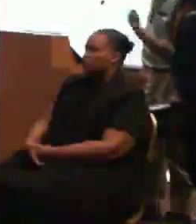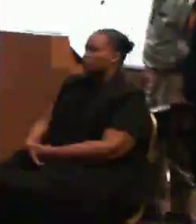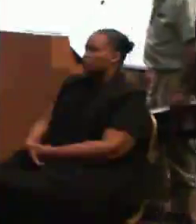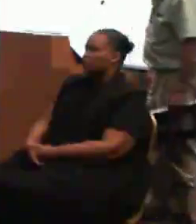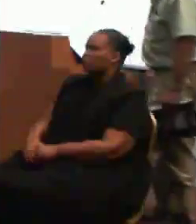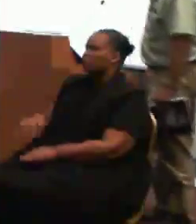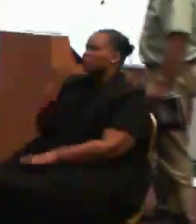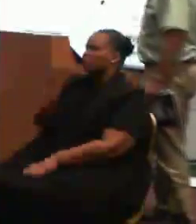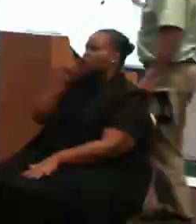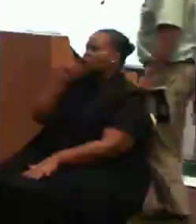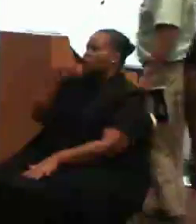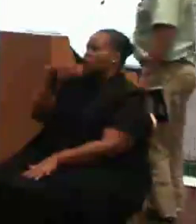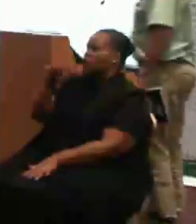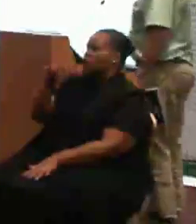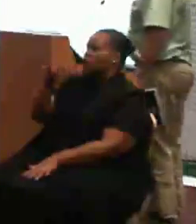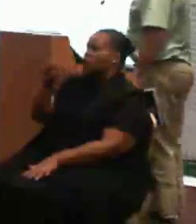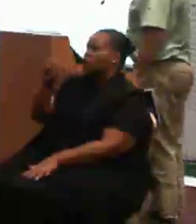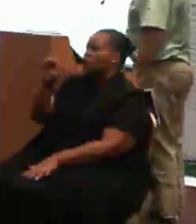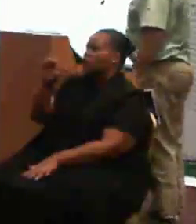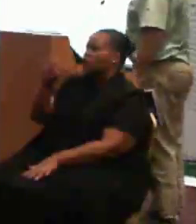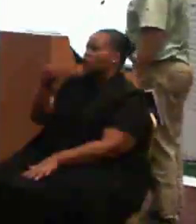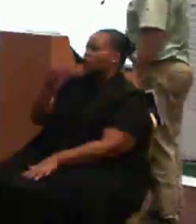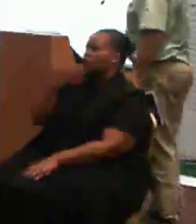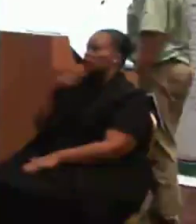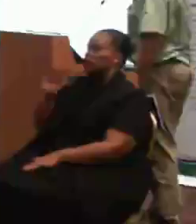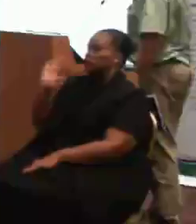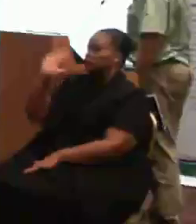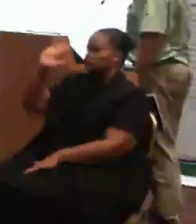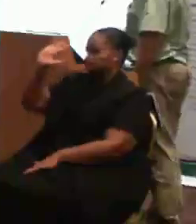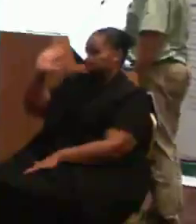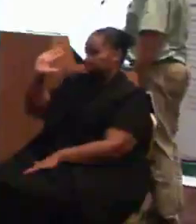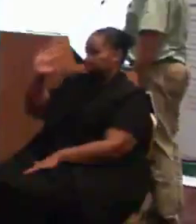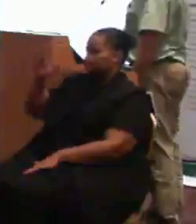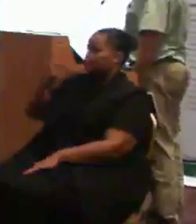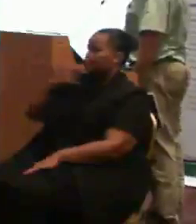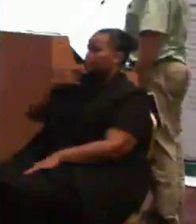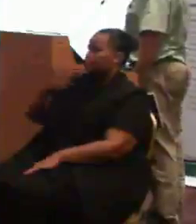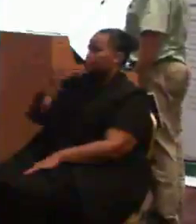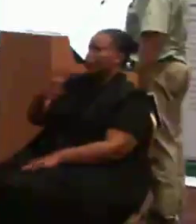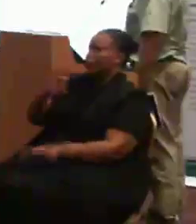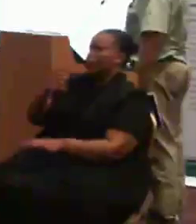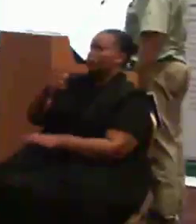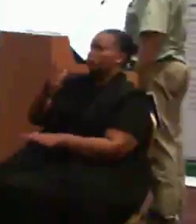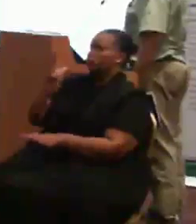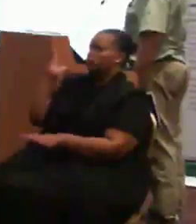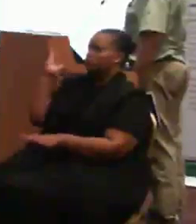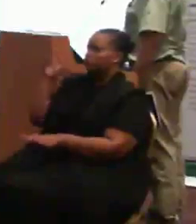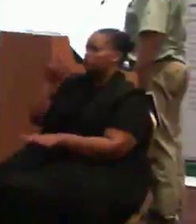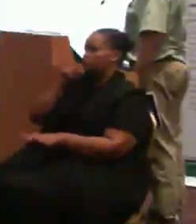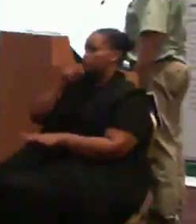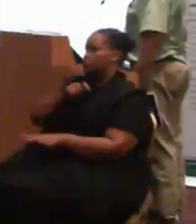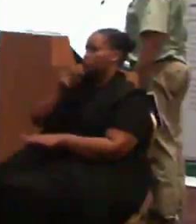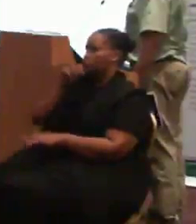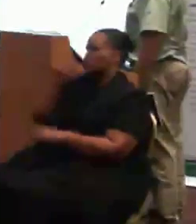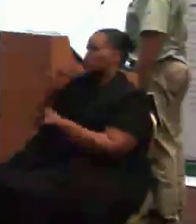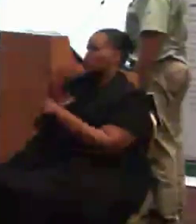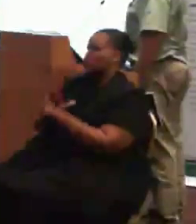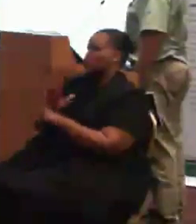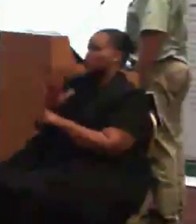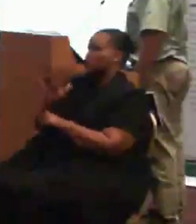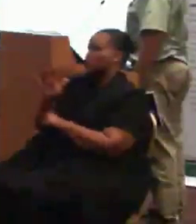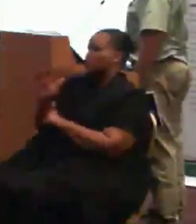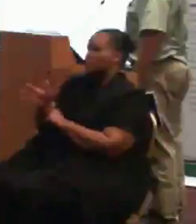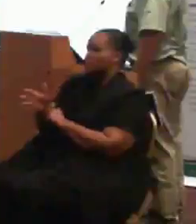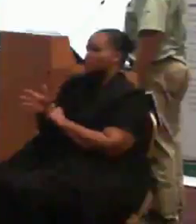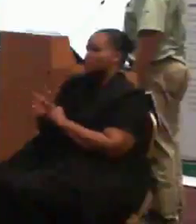Mr. Jansen, may you please raise your right hand? Do you solemnly declare that the facts you're going to present before this panel today will be